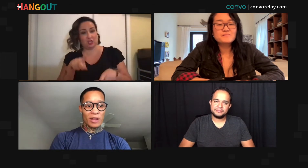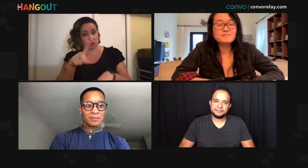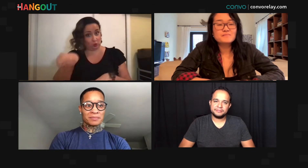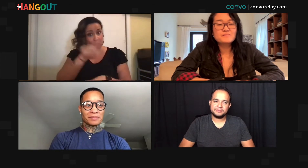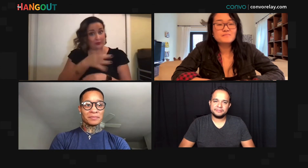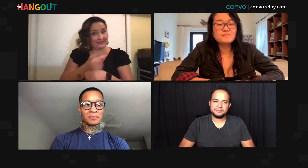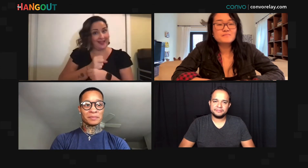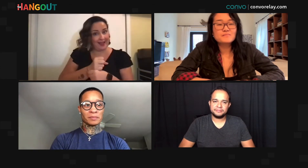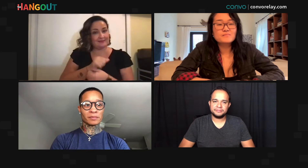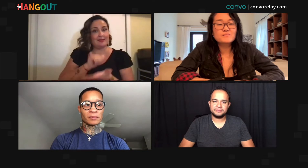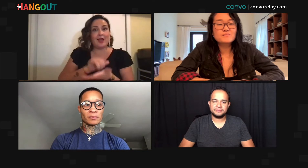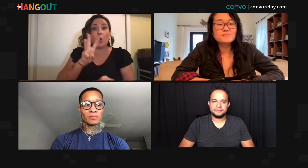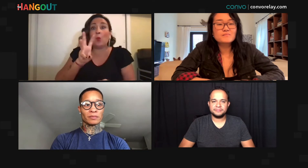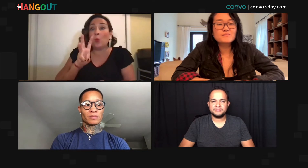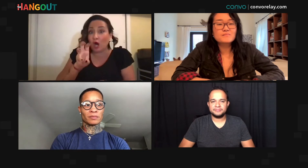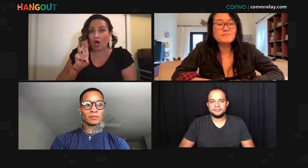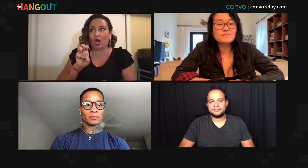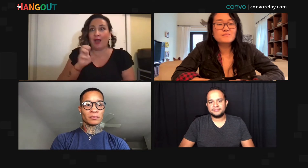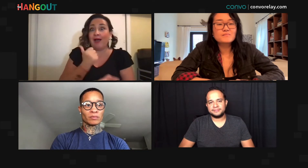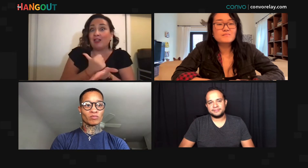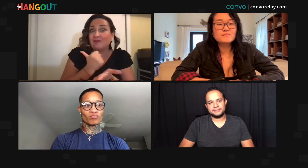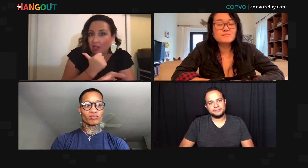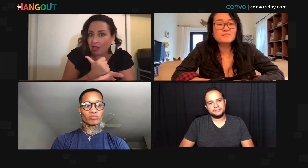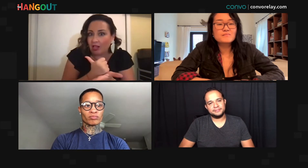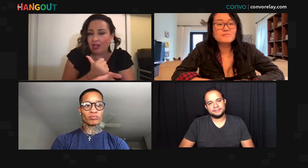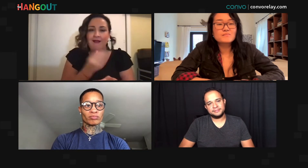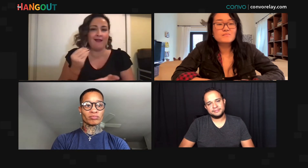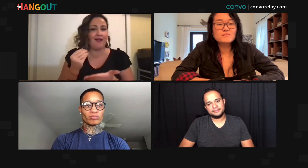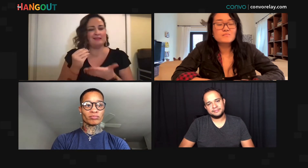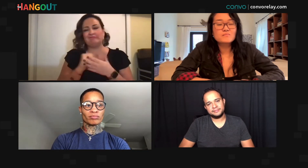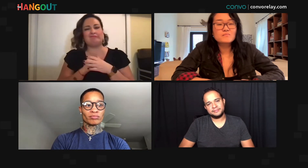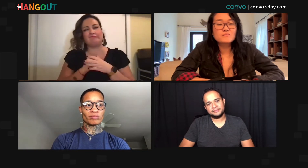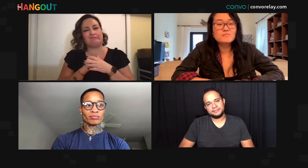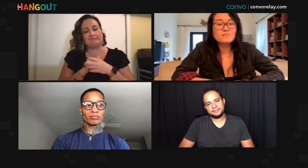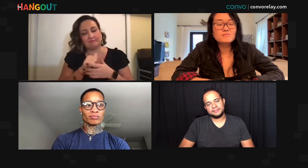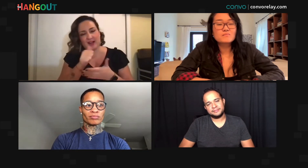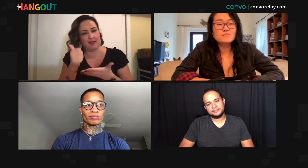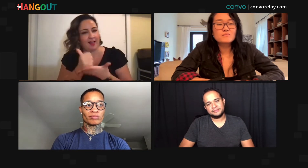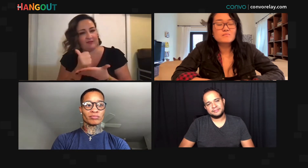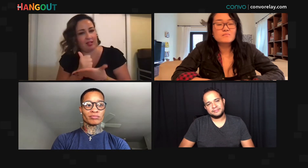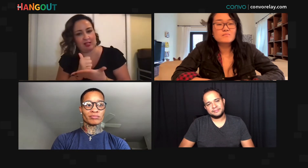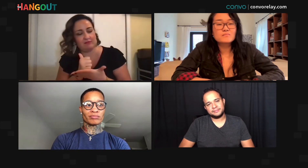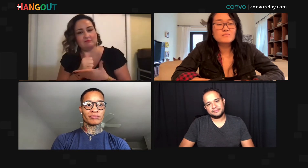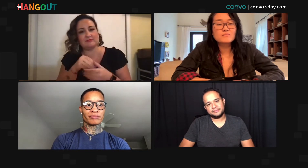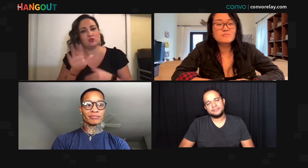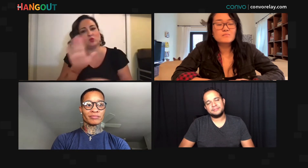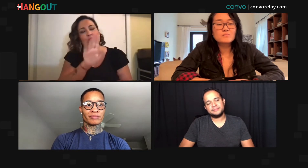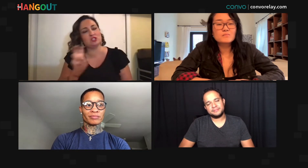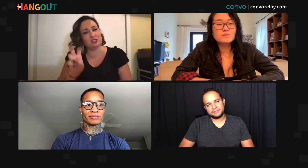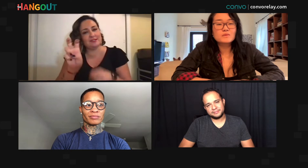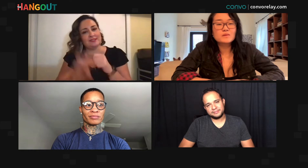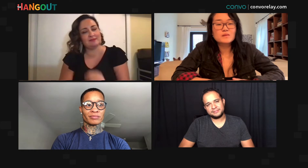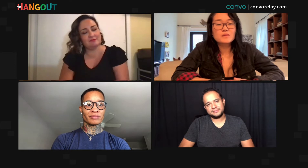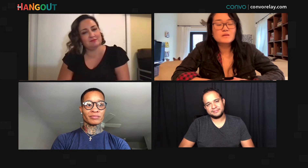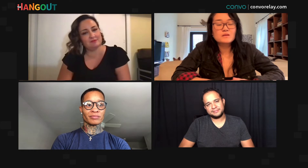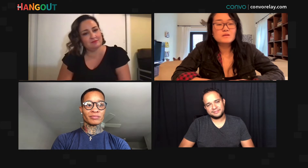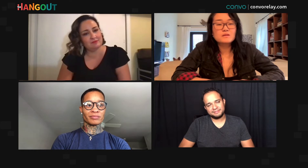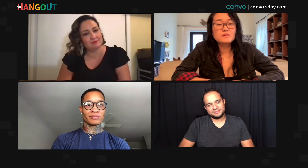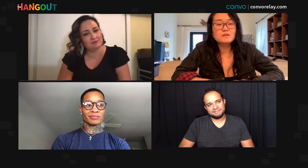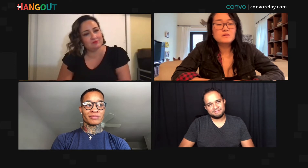curious about your responses. Were any of those responses helpful or unhelpful? What was your